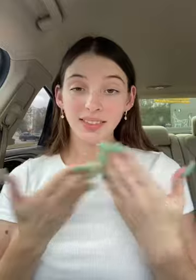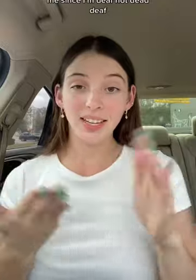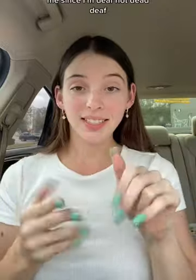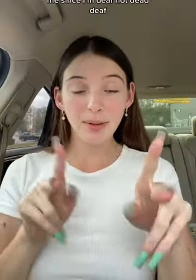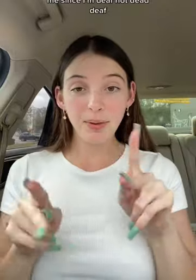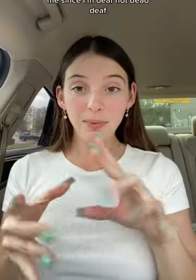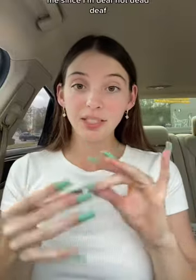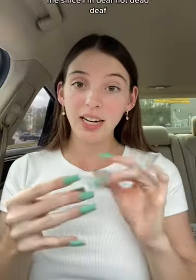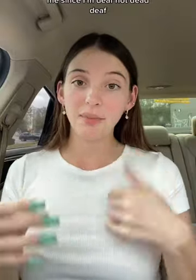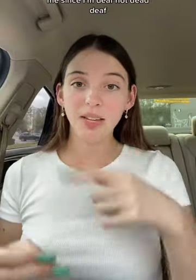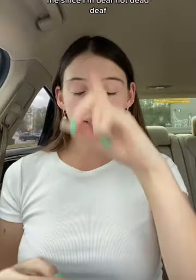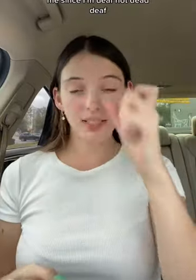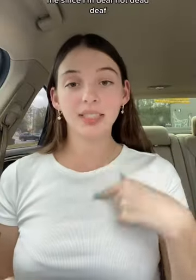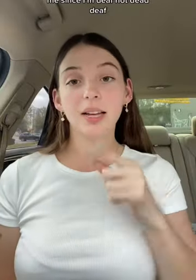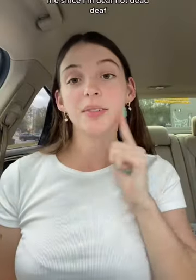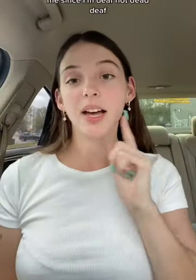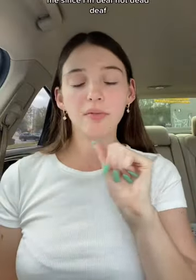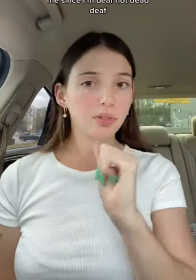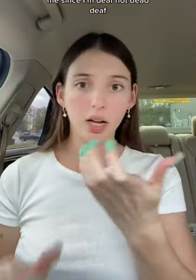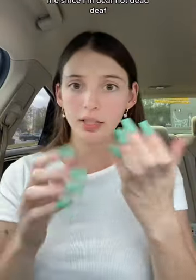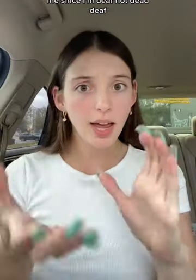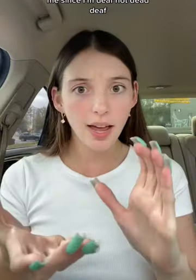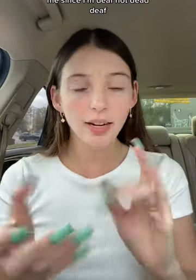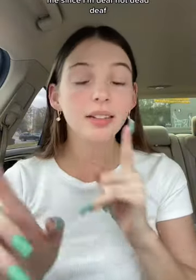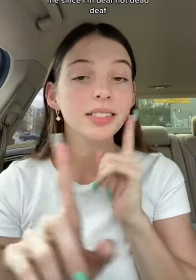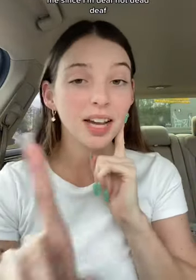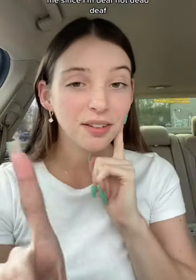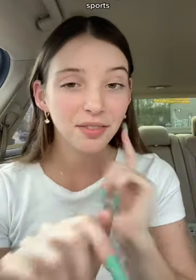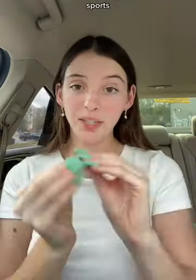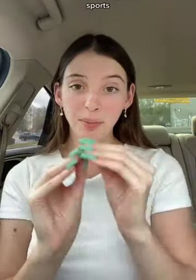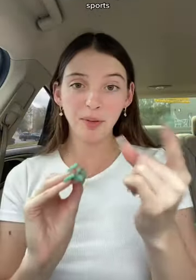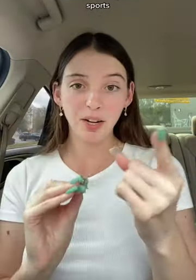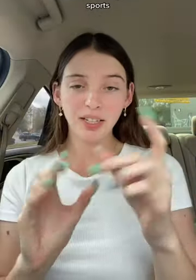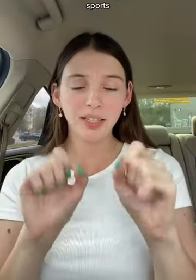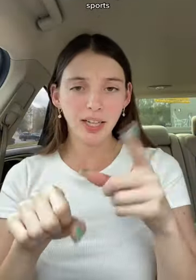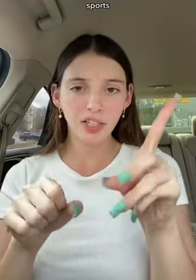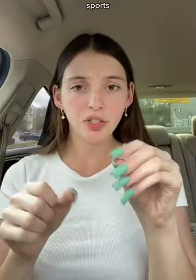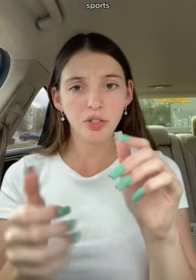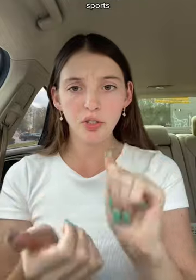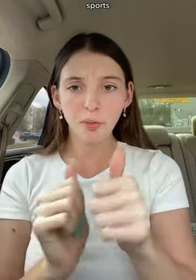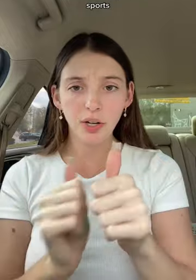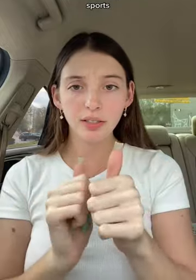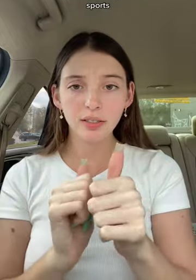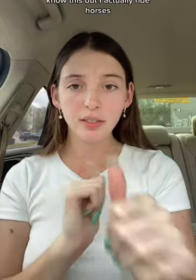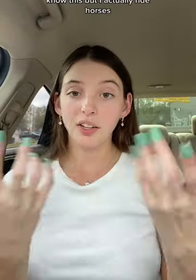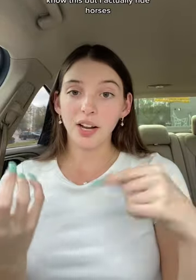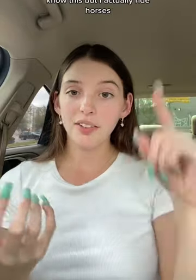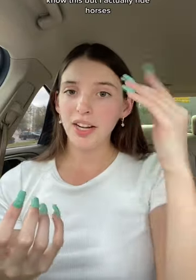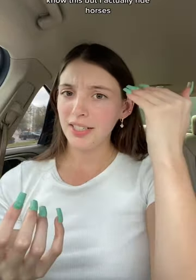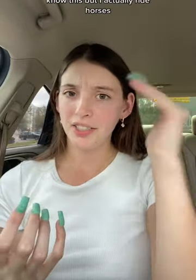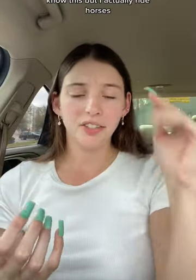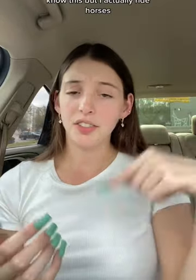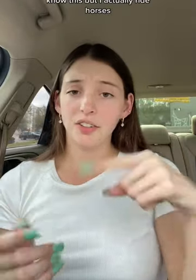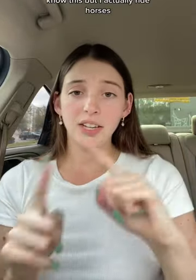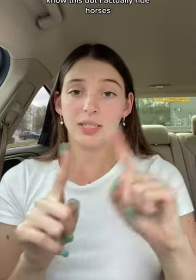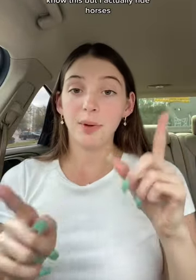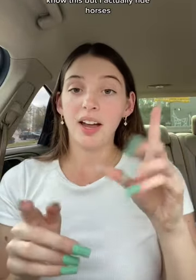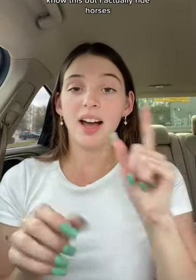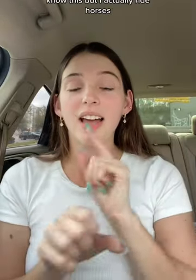Things that people say to me since I'm deaf. Not dead, deaf. Number one, can you do sports? A lot of you guys don't know this, but I